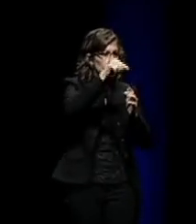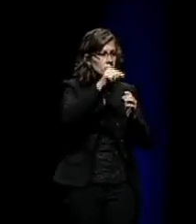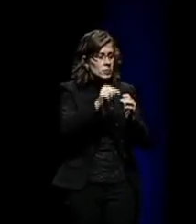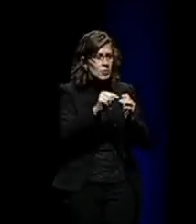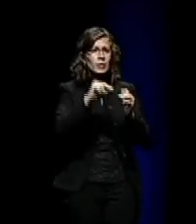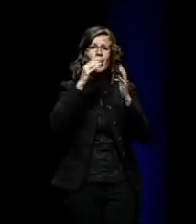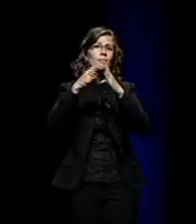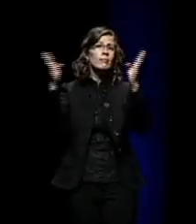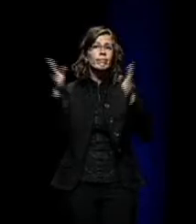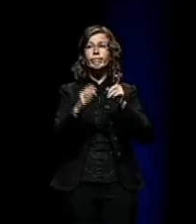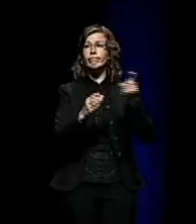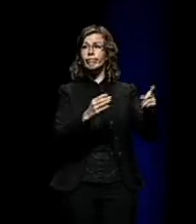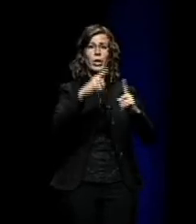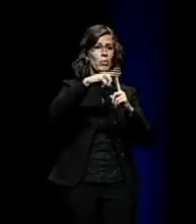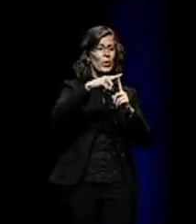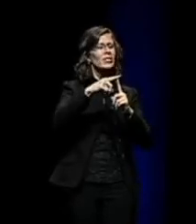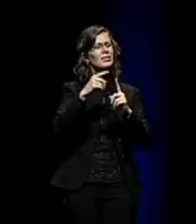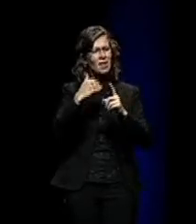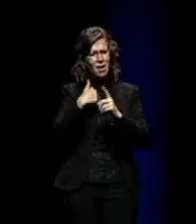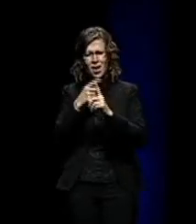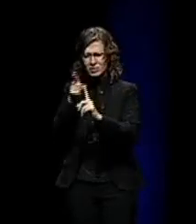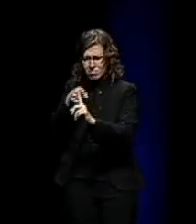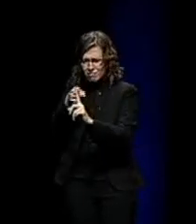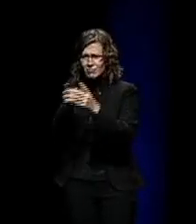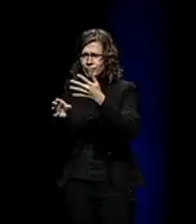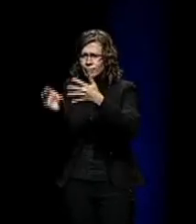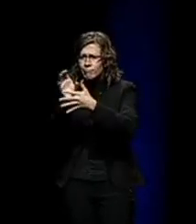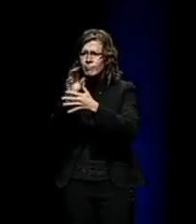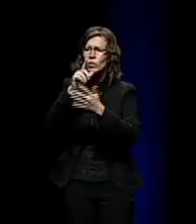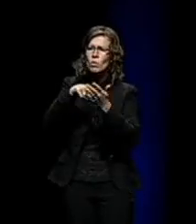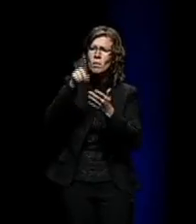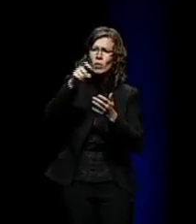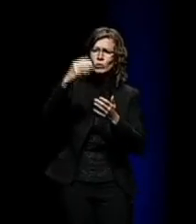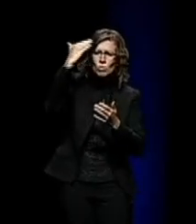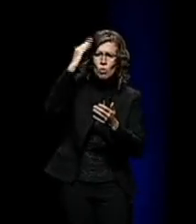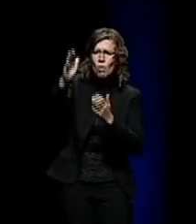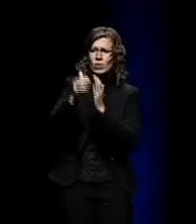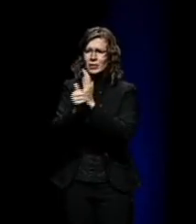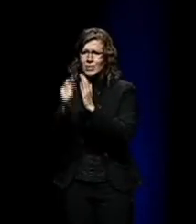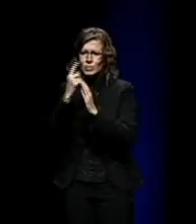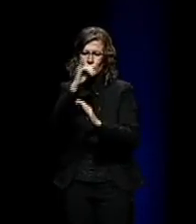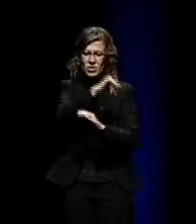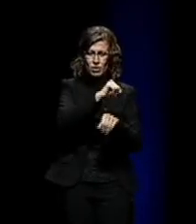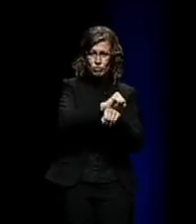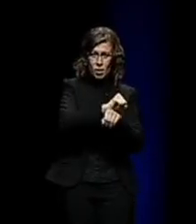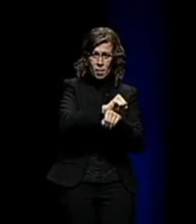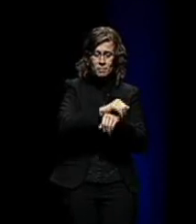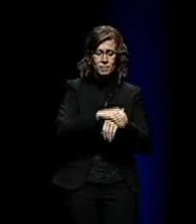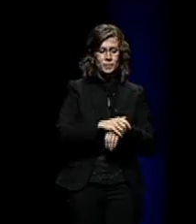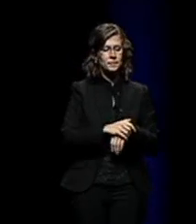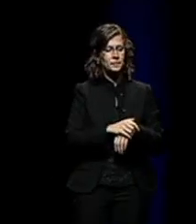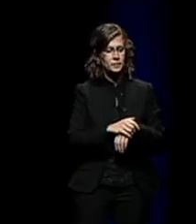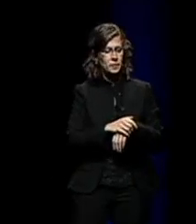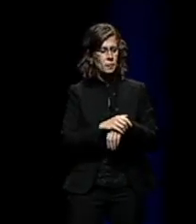skill. And what level, okay? There's a concept called minimum competency. And sometimes that bugs